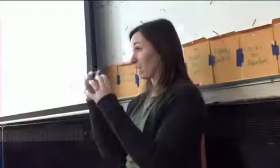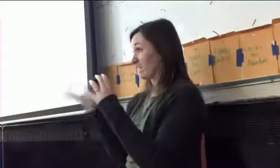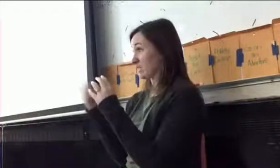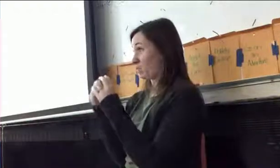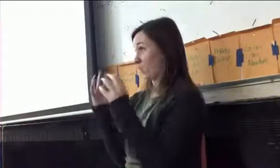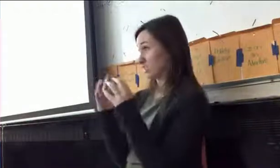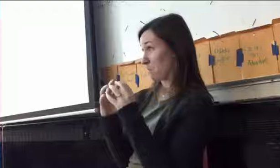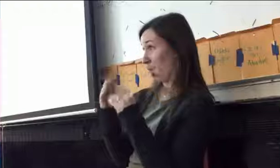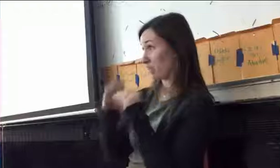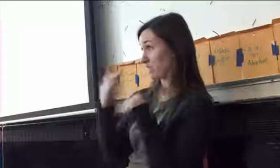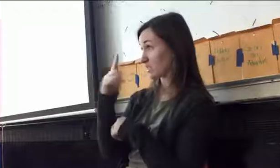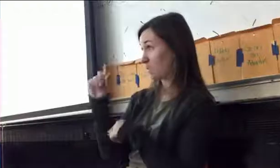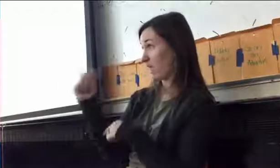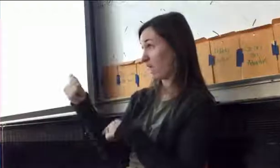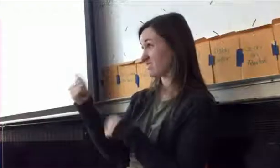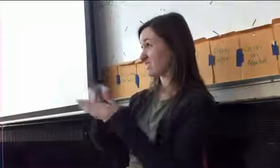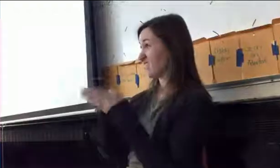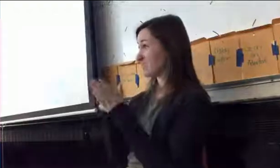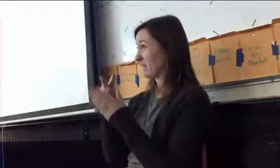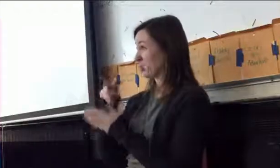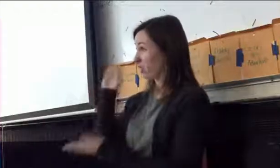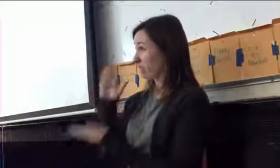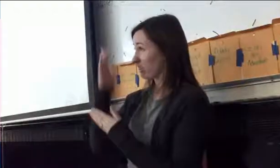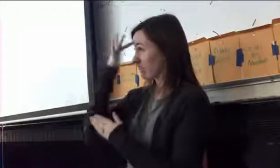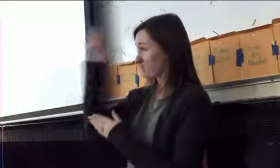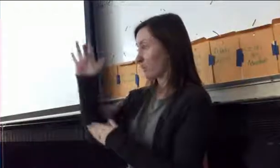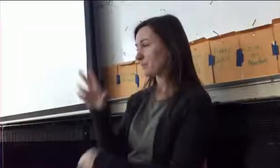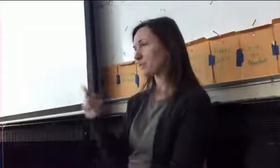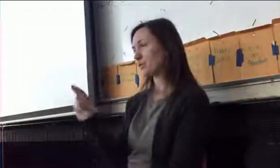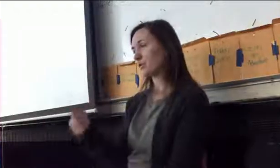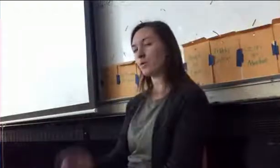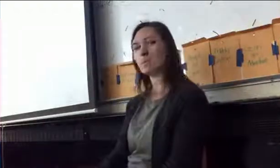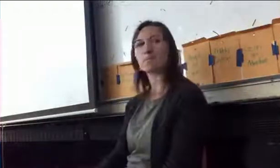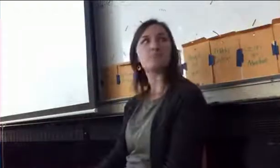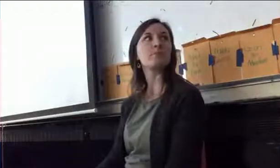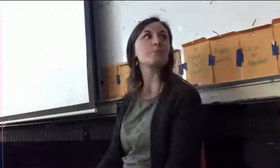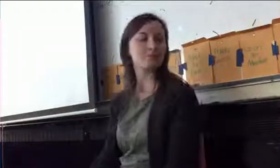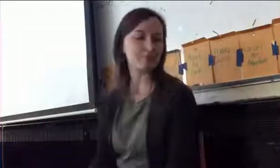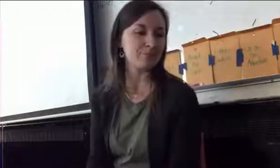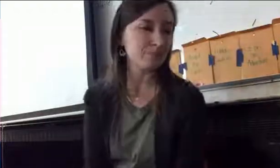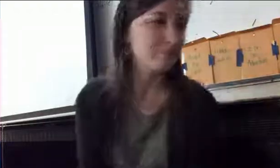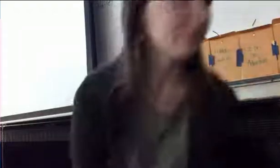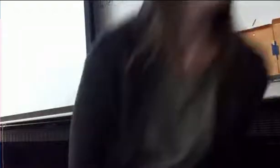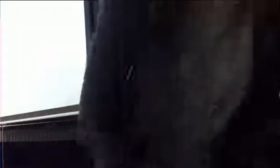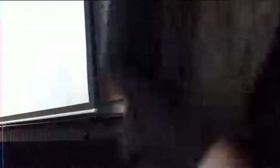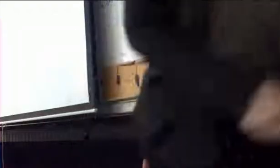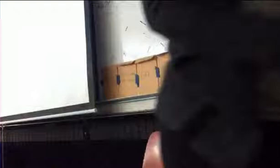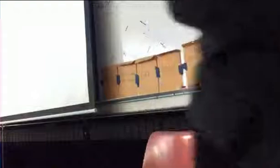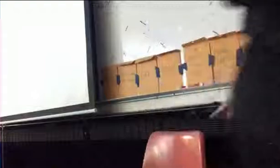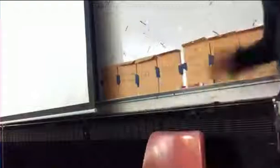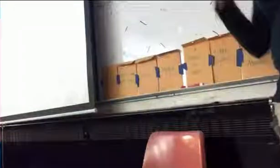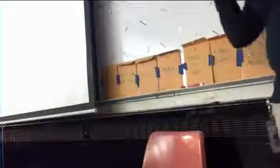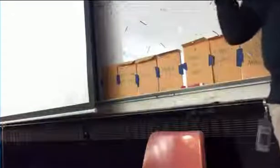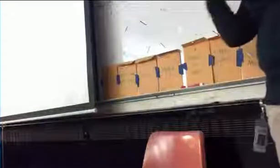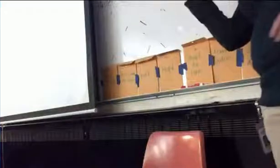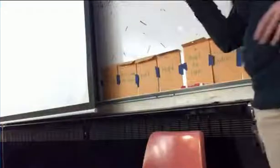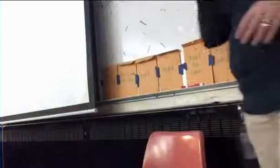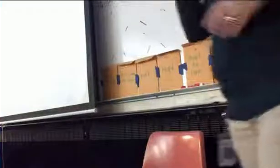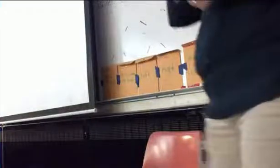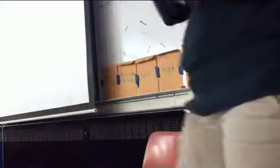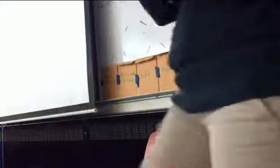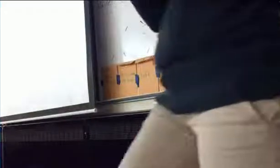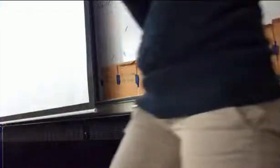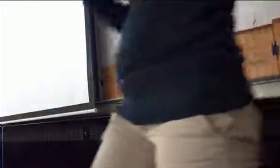else. Okay. So, assimilation. To understand assimilation, we are going to watch